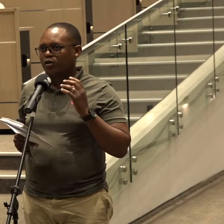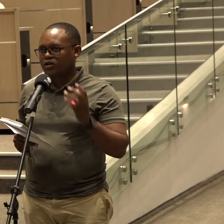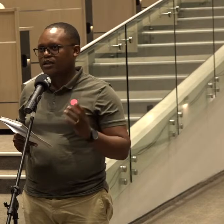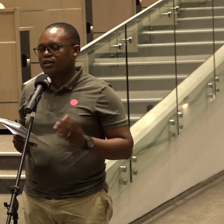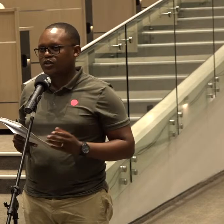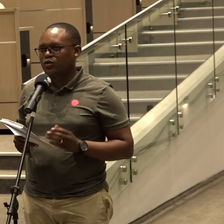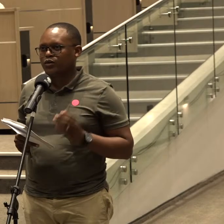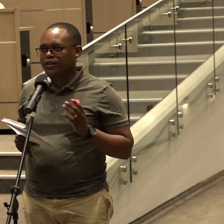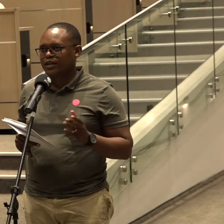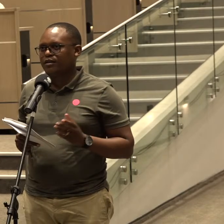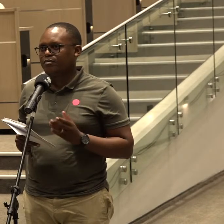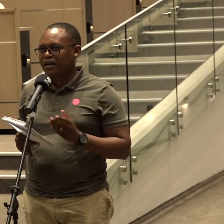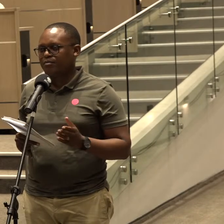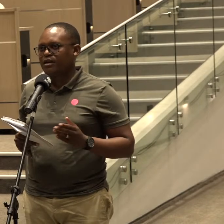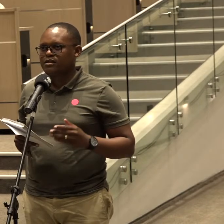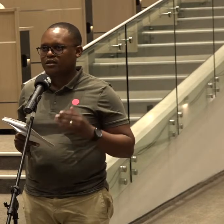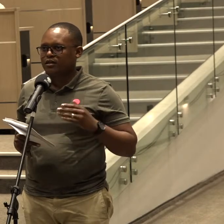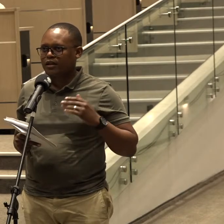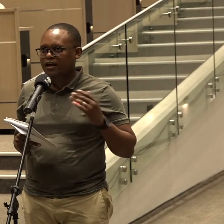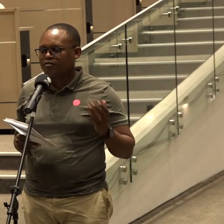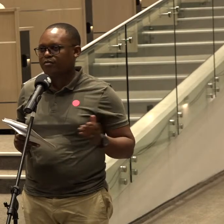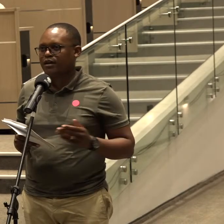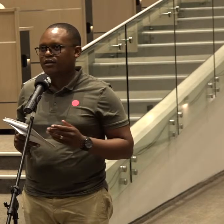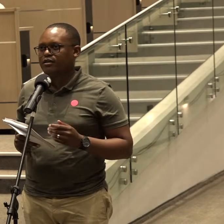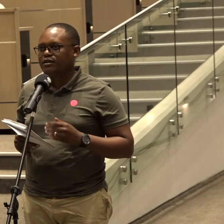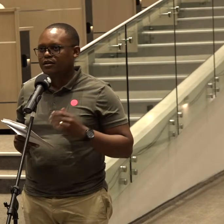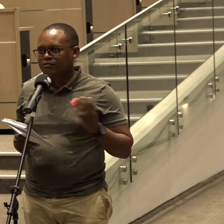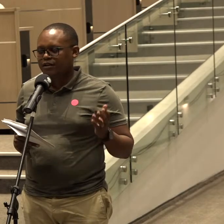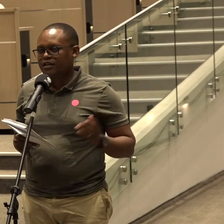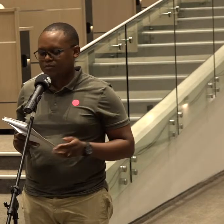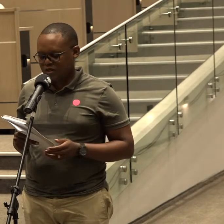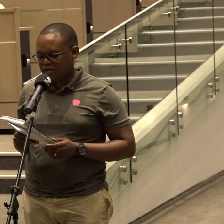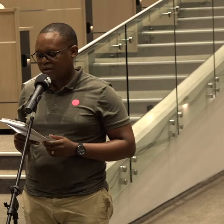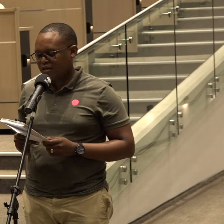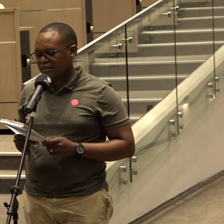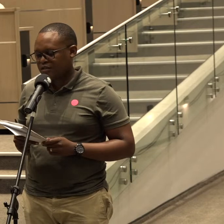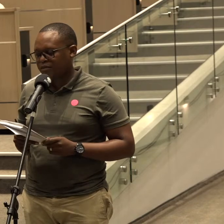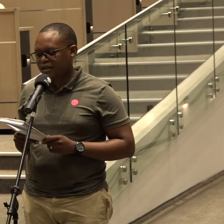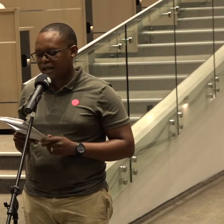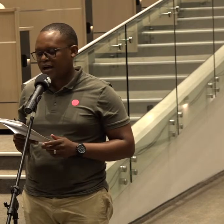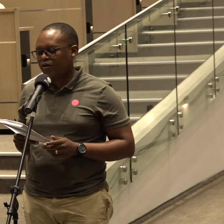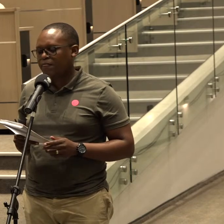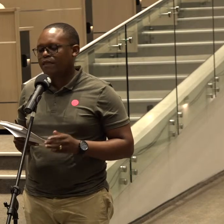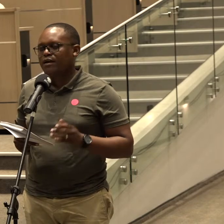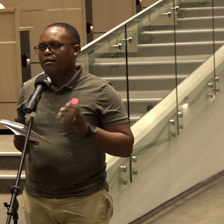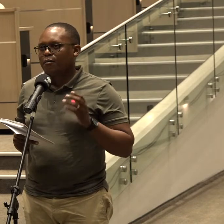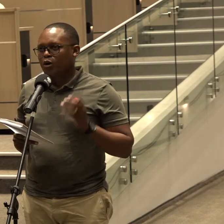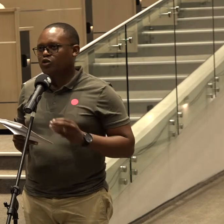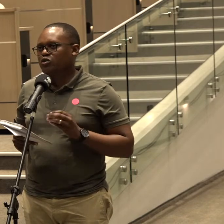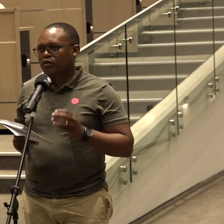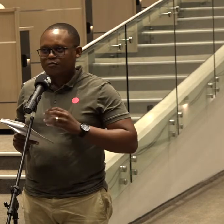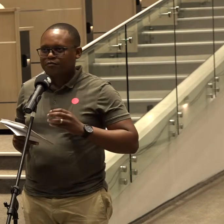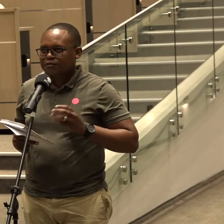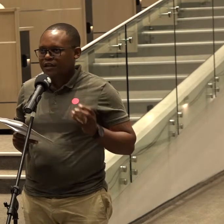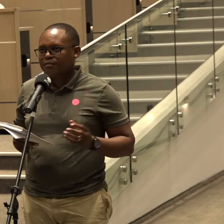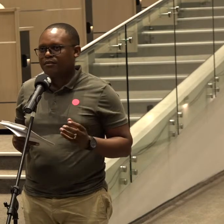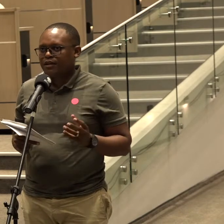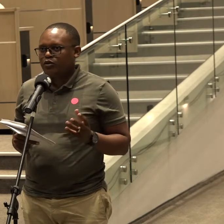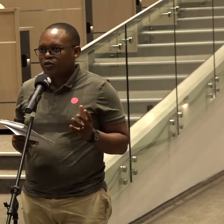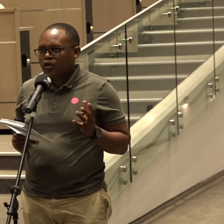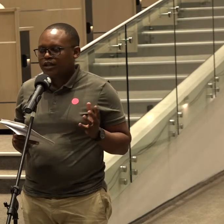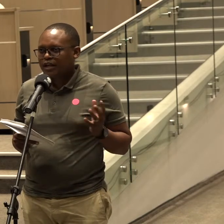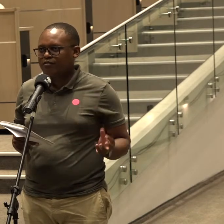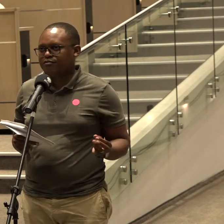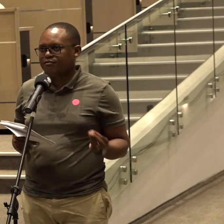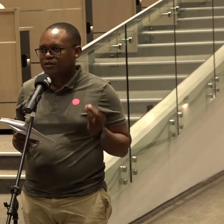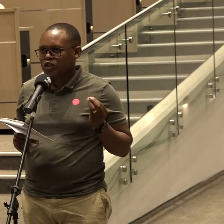alongside you then parliaments and in the government various municipalities but now most of them